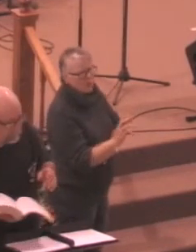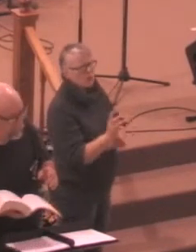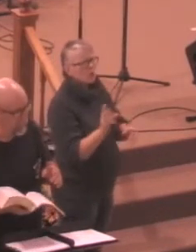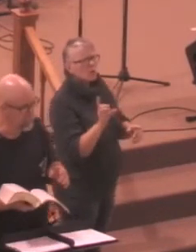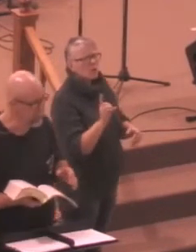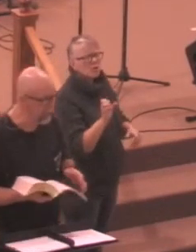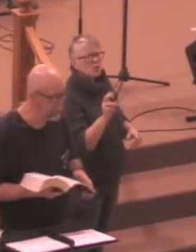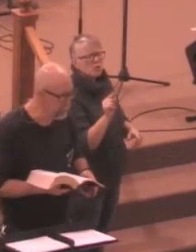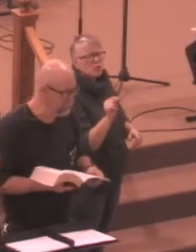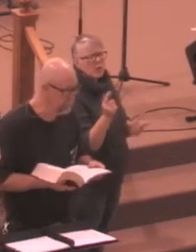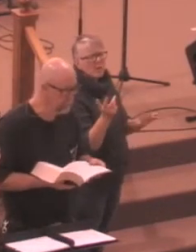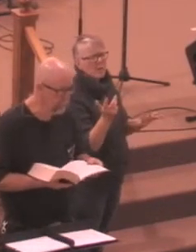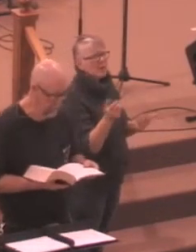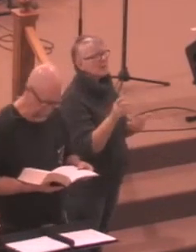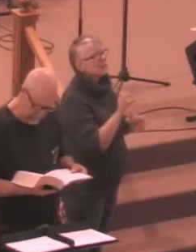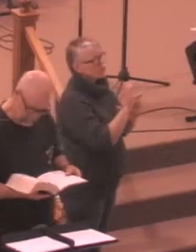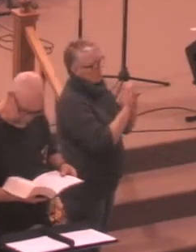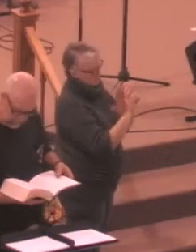Deuteronomy chapter 6.